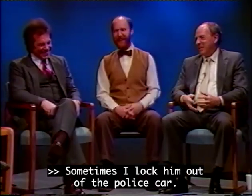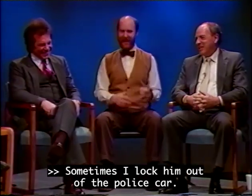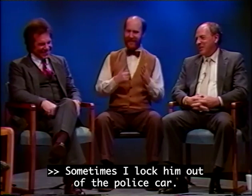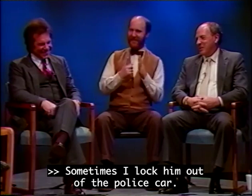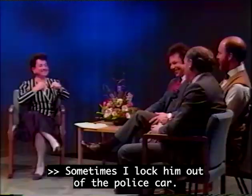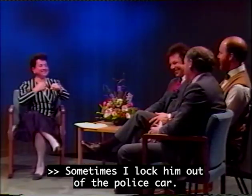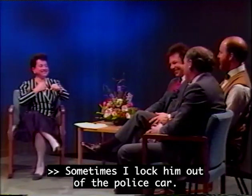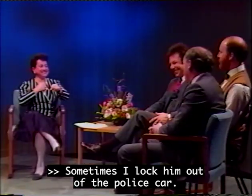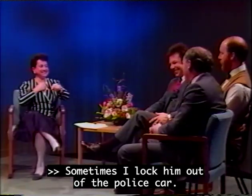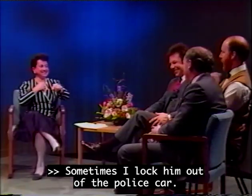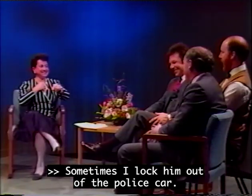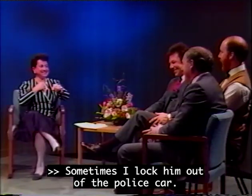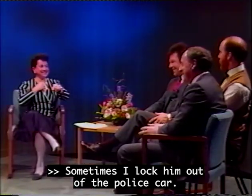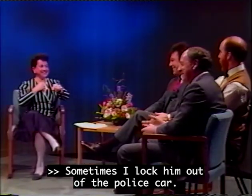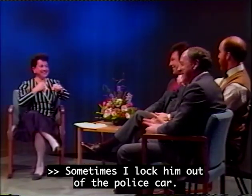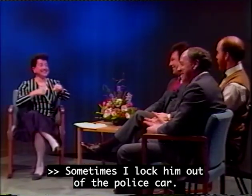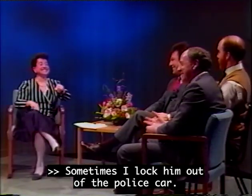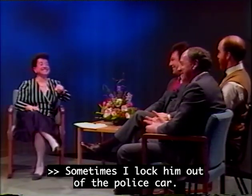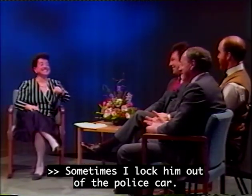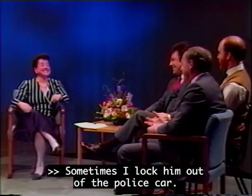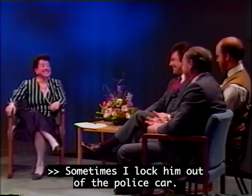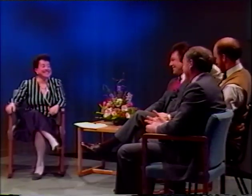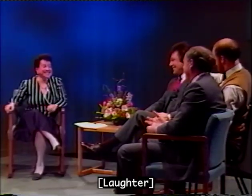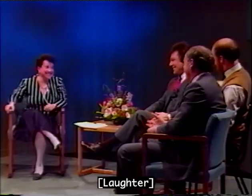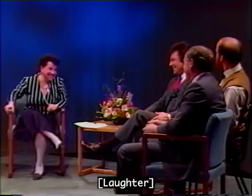Sometimes I lock him out of the police car.